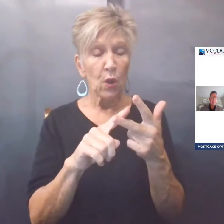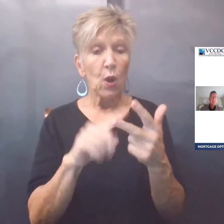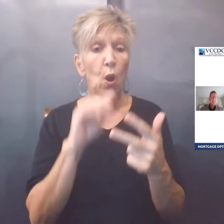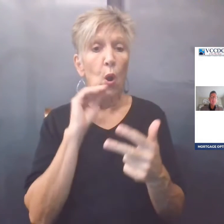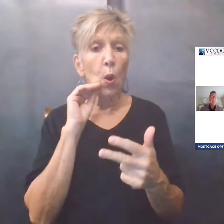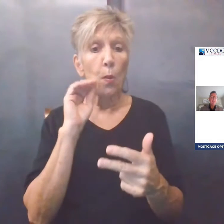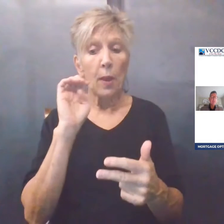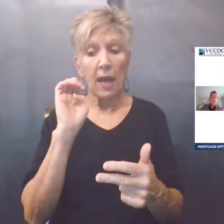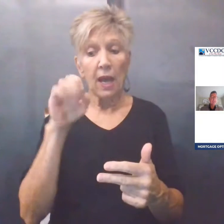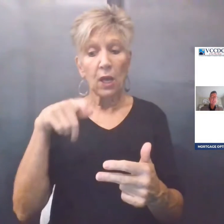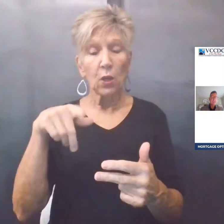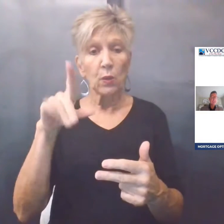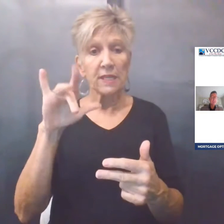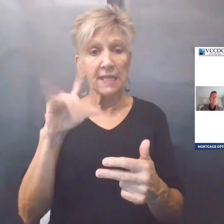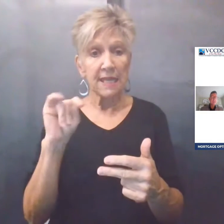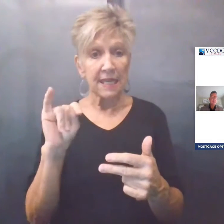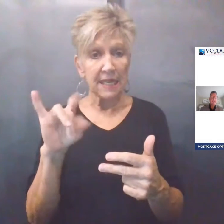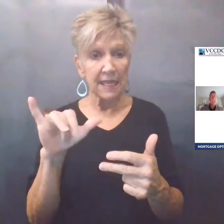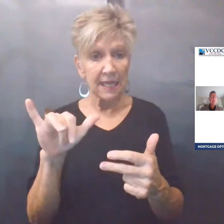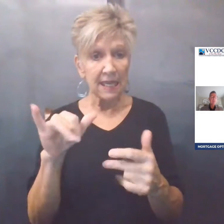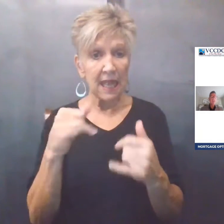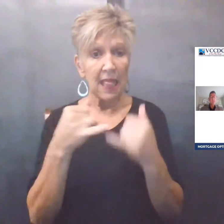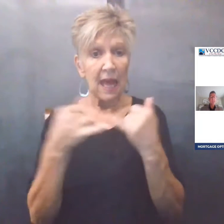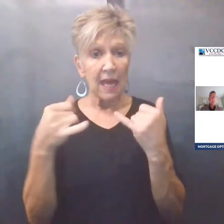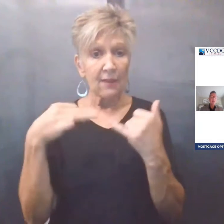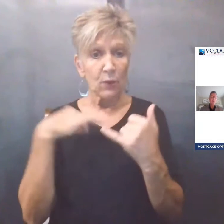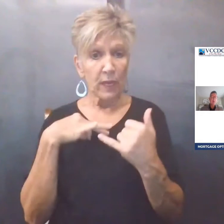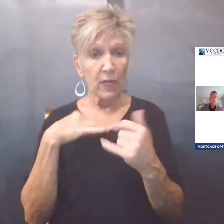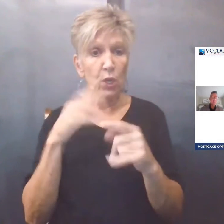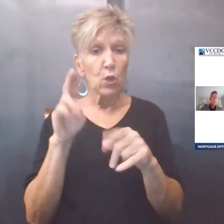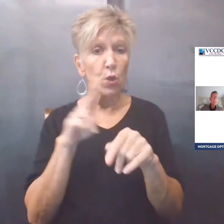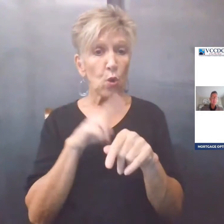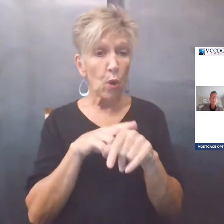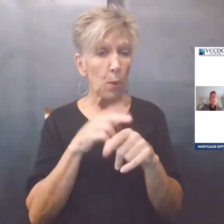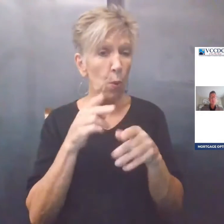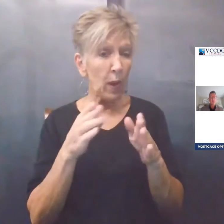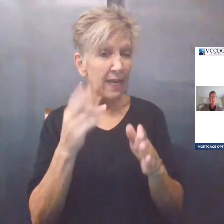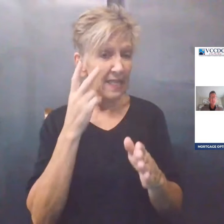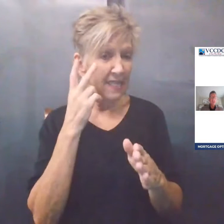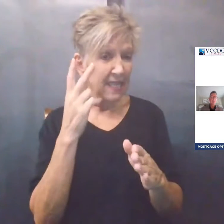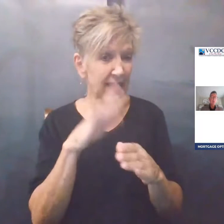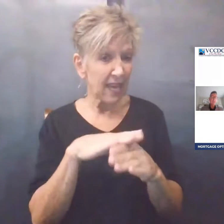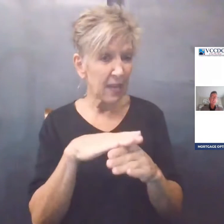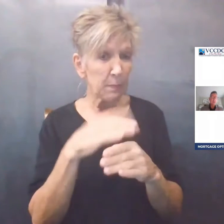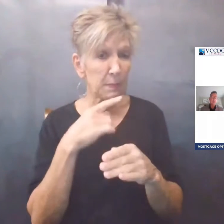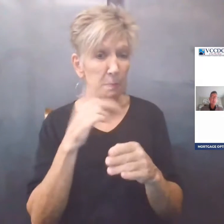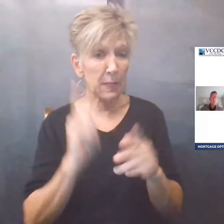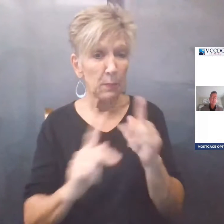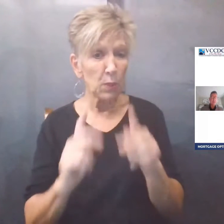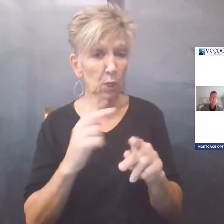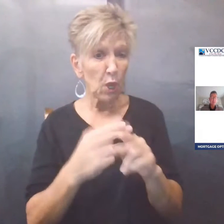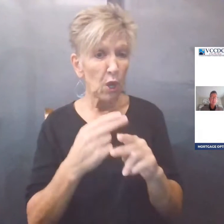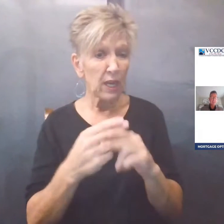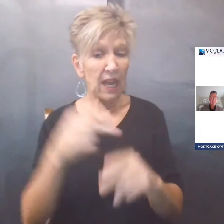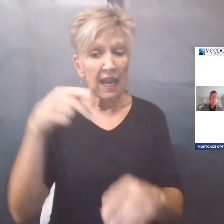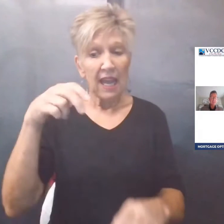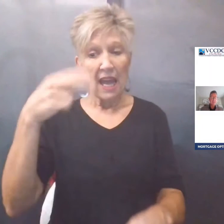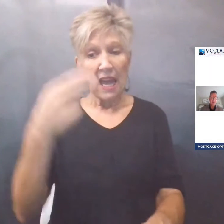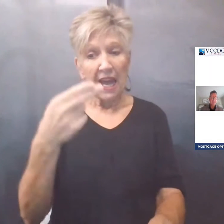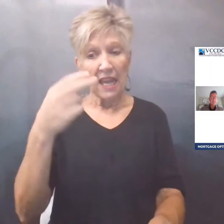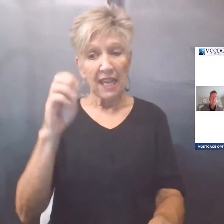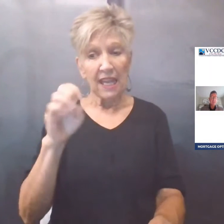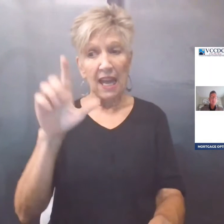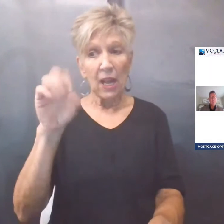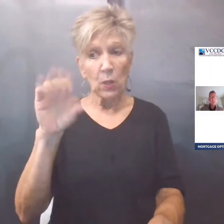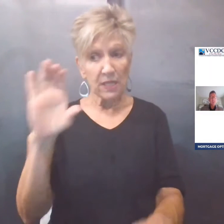credit. Typically, the standard way that you'll see that on websites, people refer to that is called a Heloc. So I put that in parentheses just